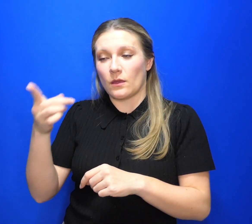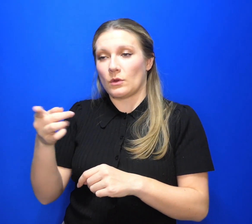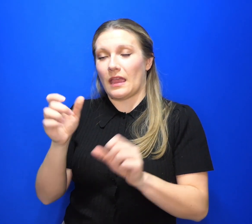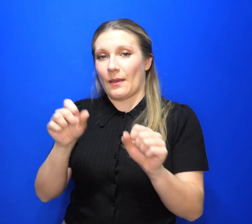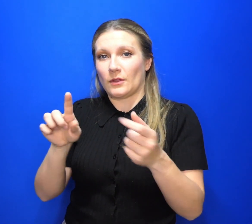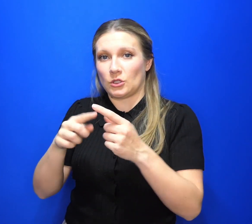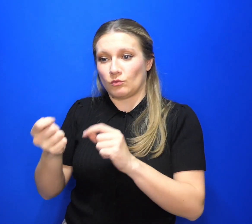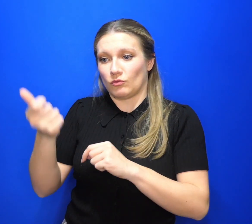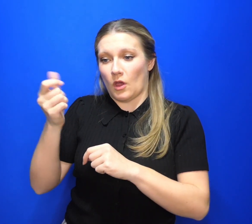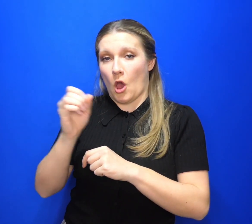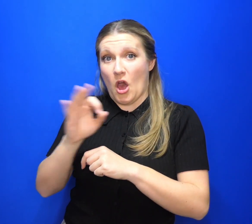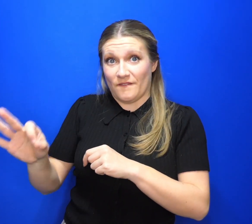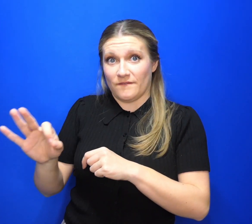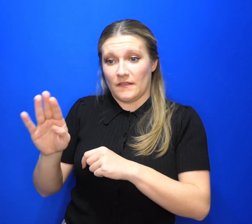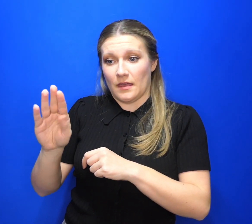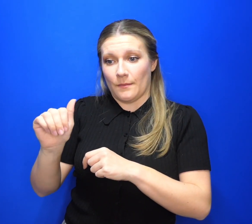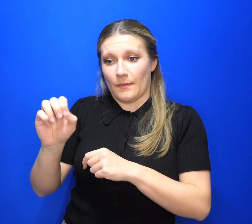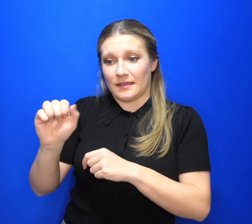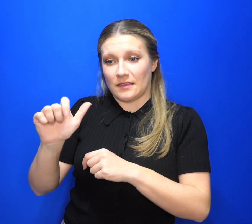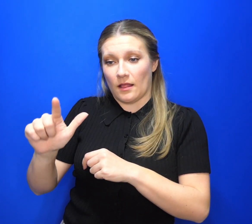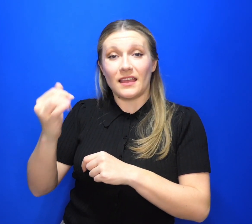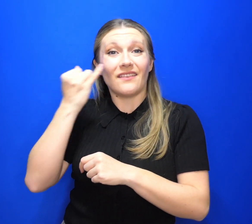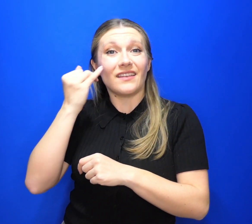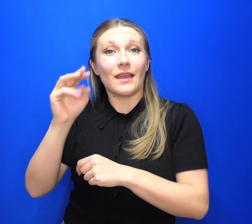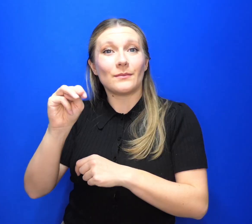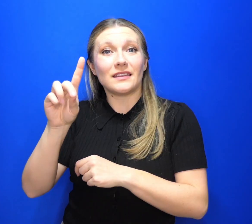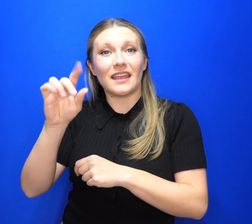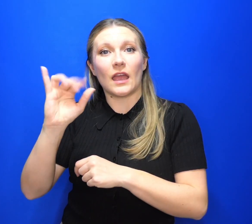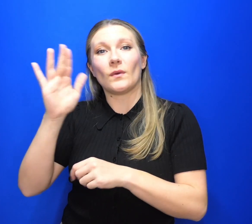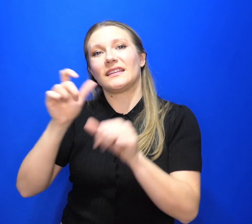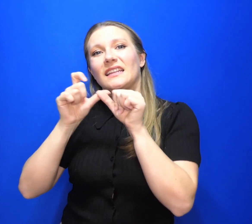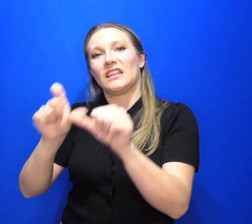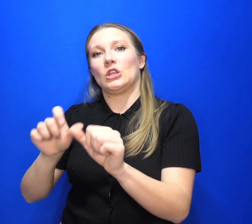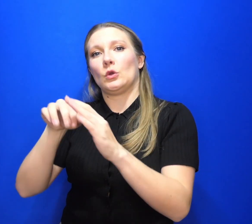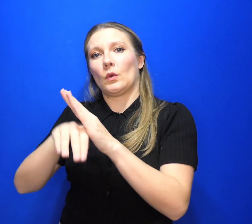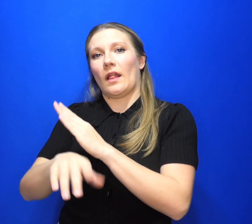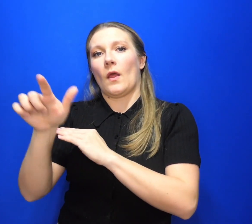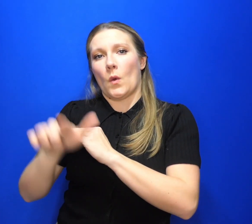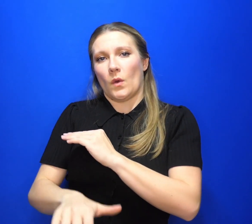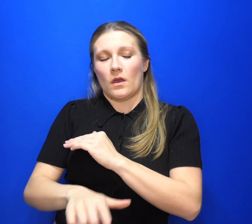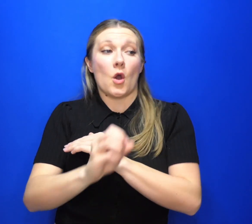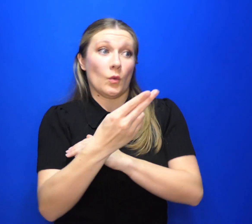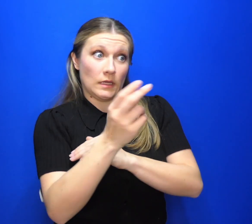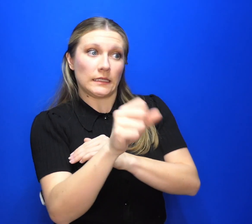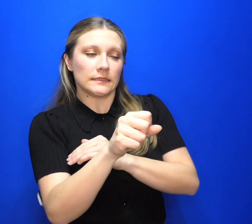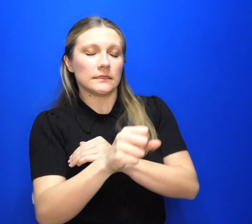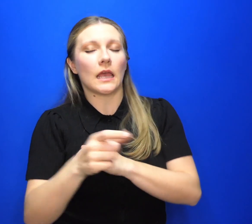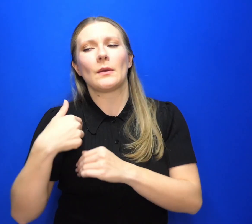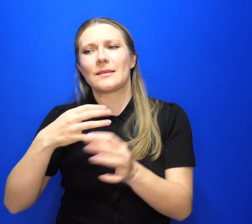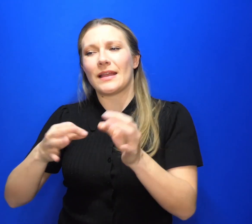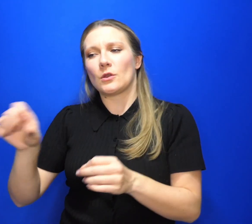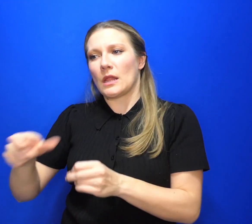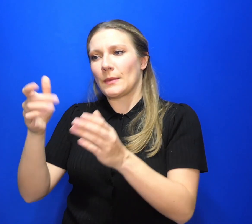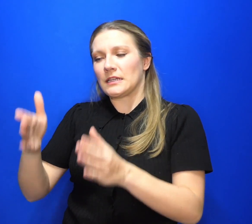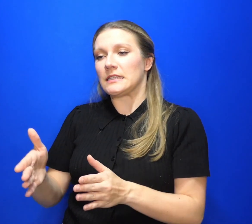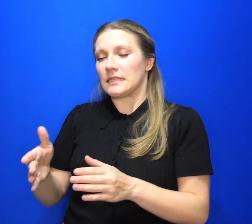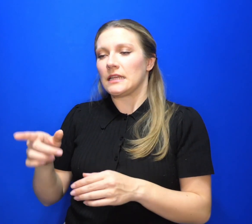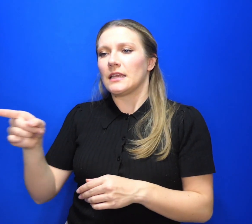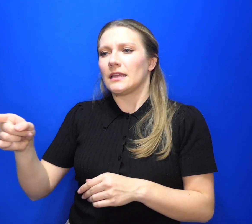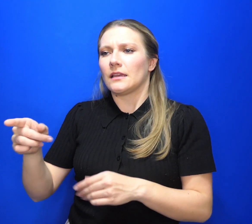get low. It's funny. Oh, yes. I just was explaining to somebody the other day, a person who just doesn't know anything about diabetes, and we're talking about low blood sugars, and they said, why does it